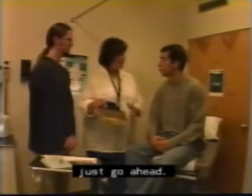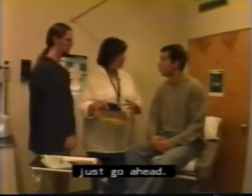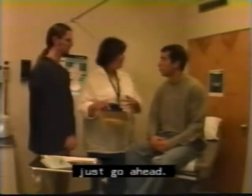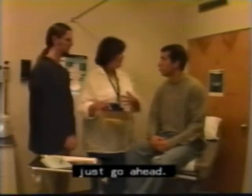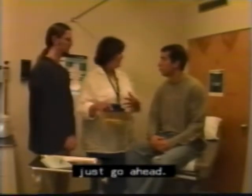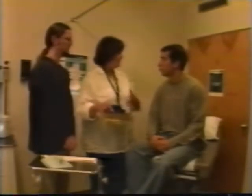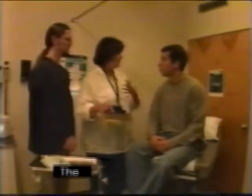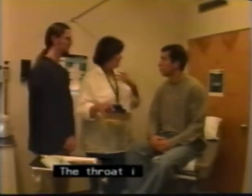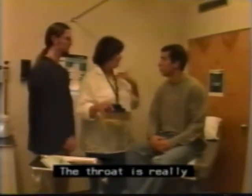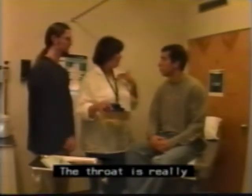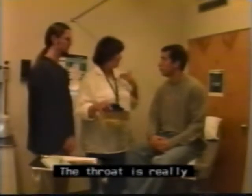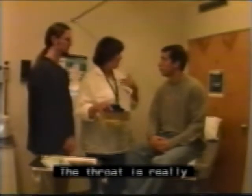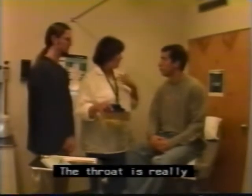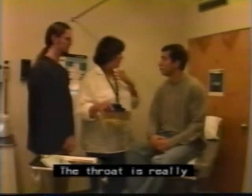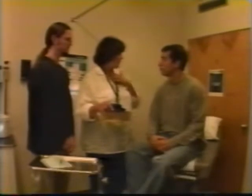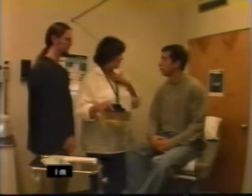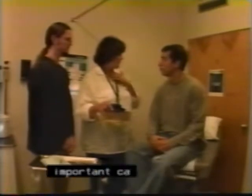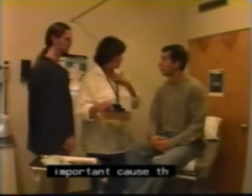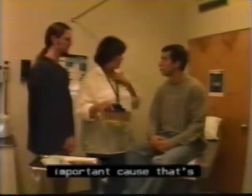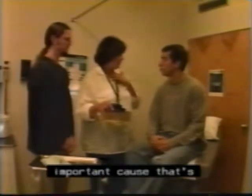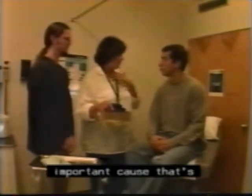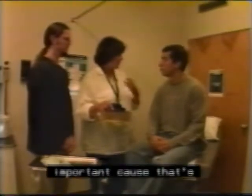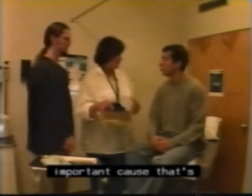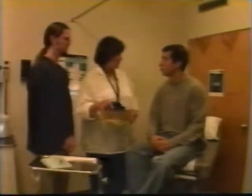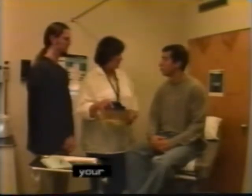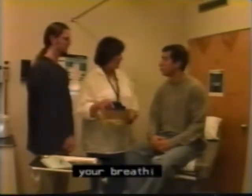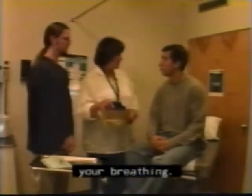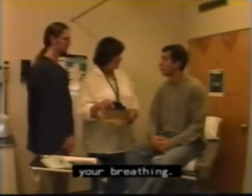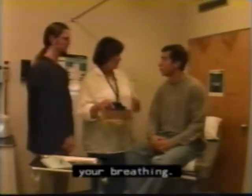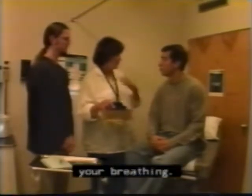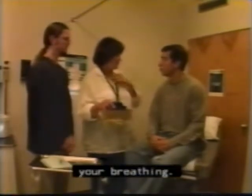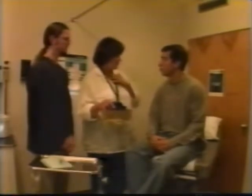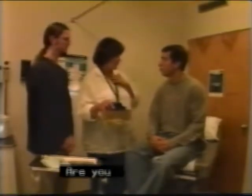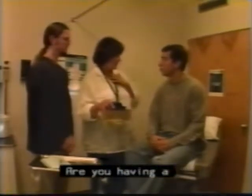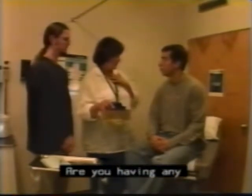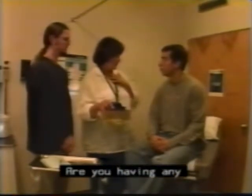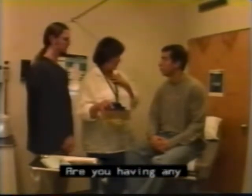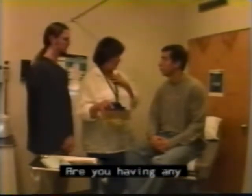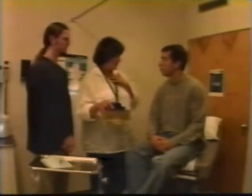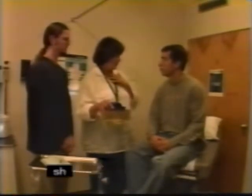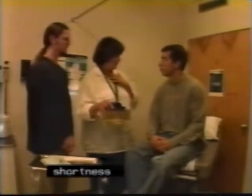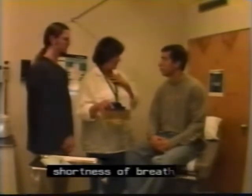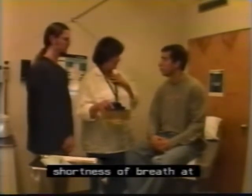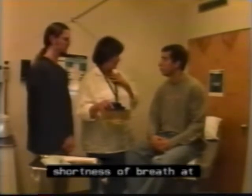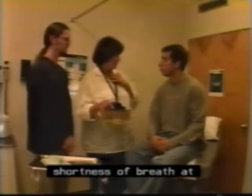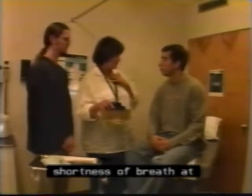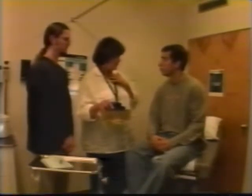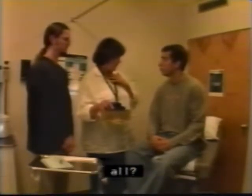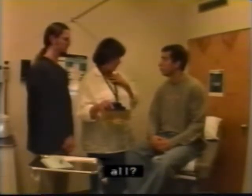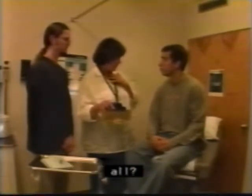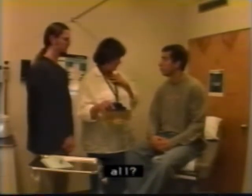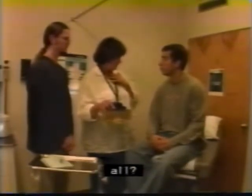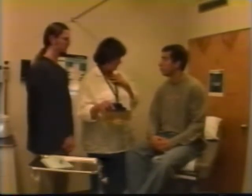and the throat's really important because that's, you know, your breathing. Are you having any shortness of breath at all or any trouble swallowing?